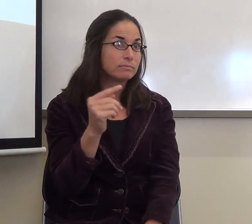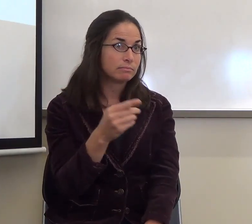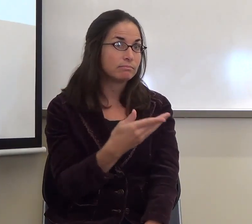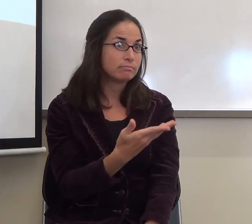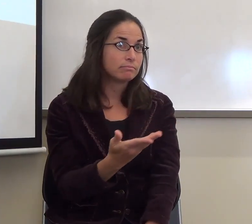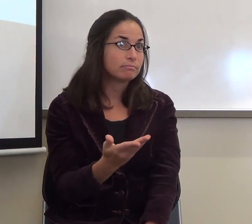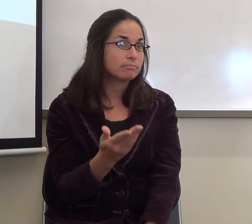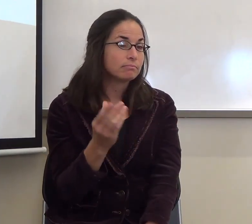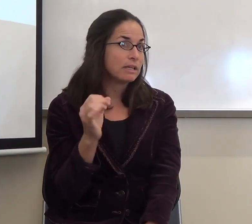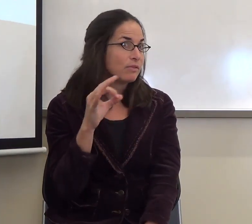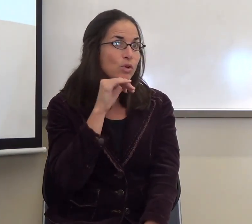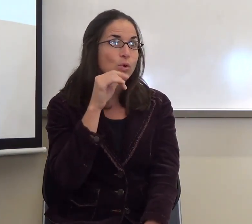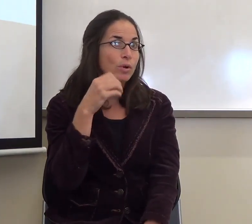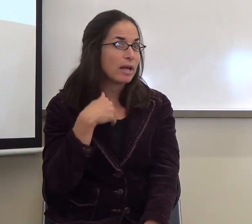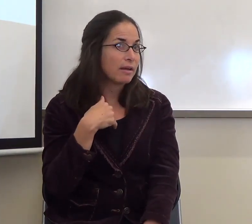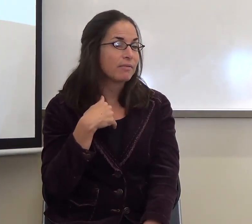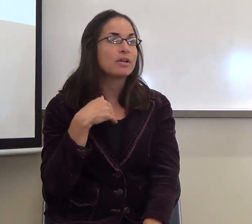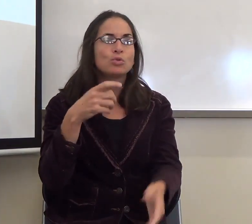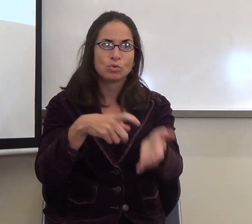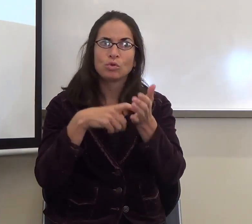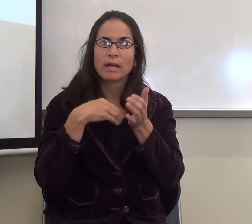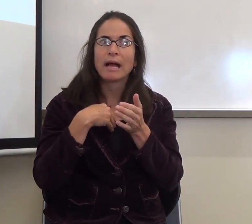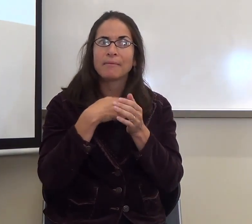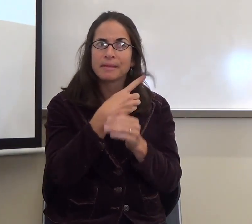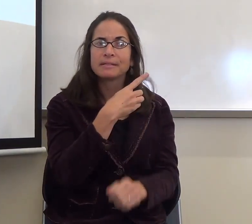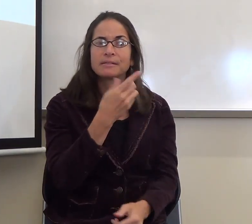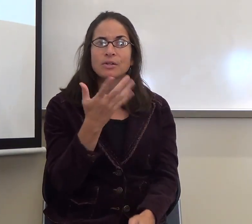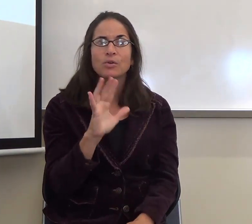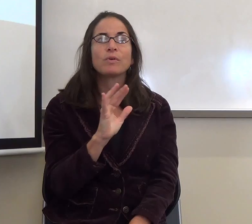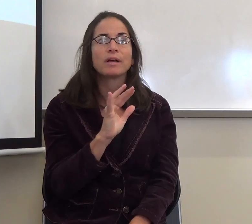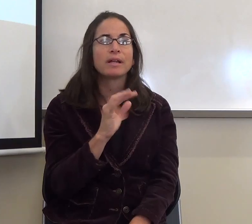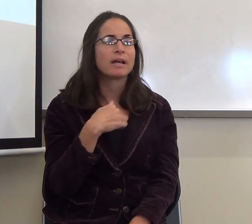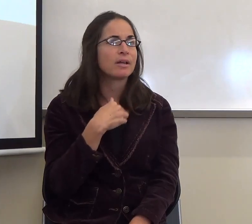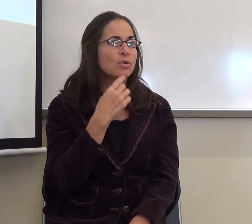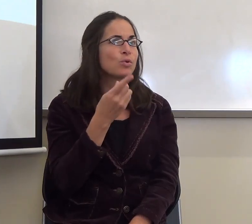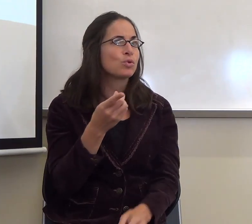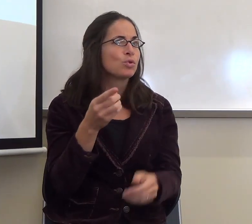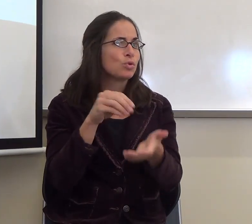But I think you all have it somewhere because I told you to write it down the first time we had it up here.